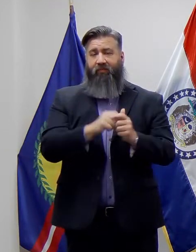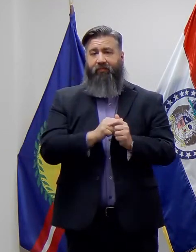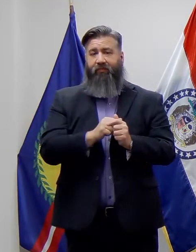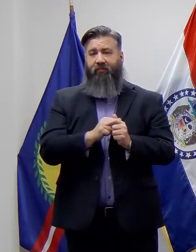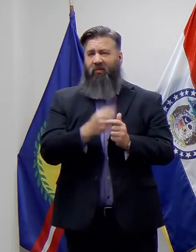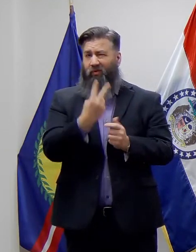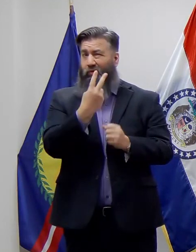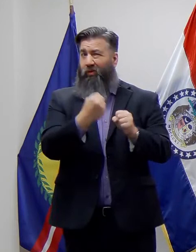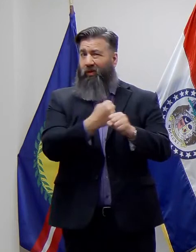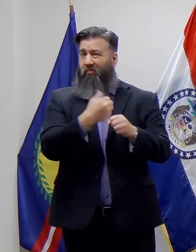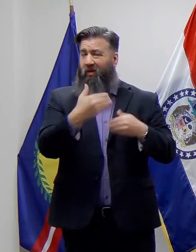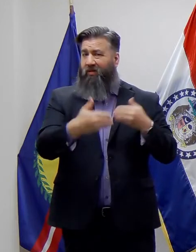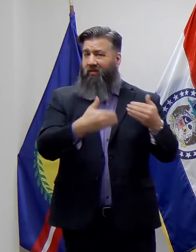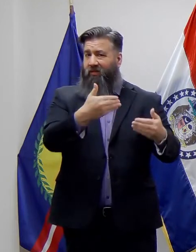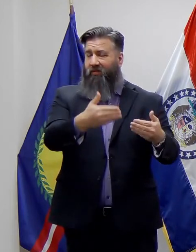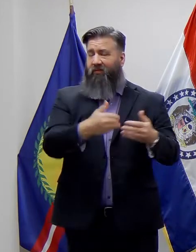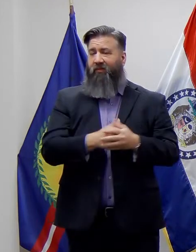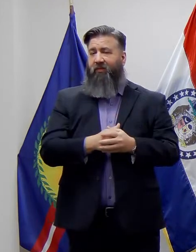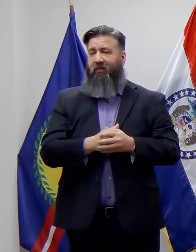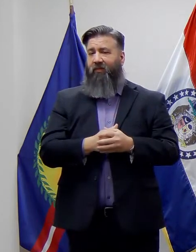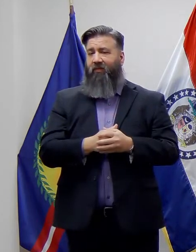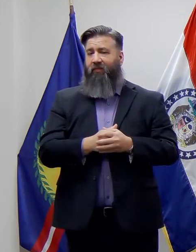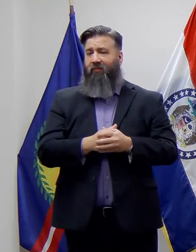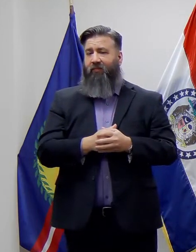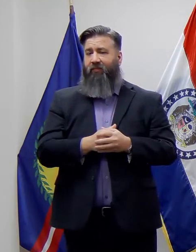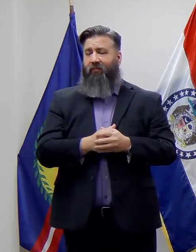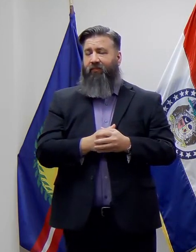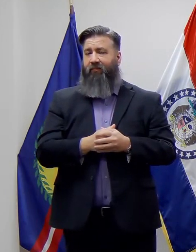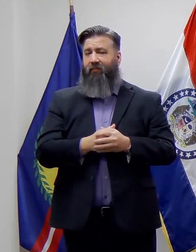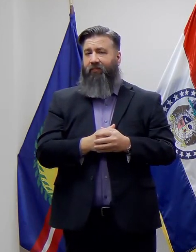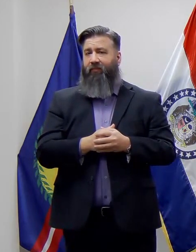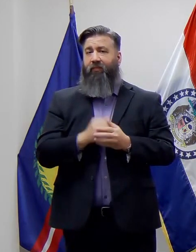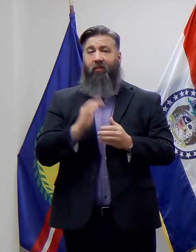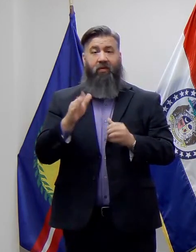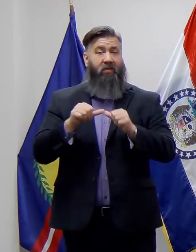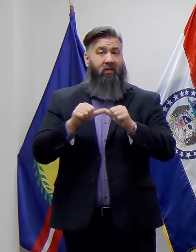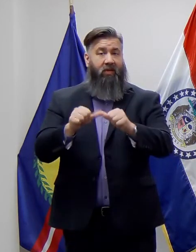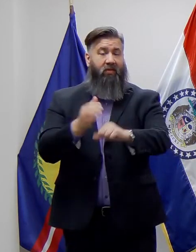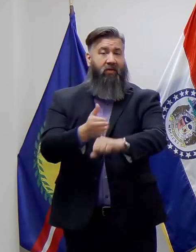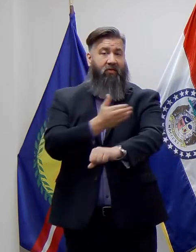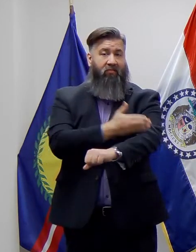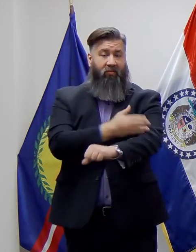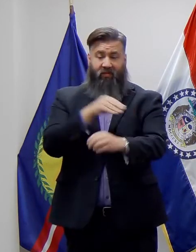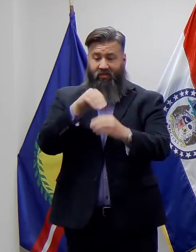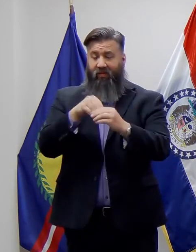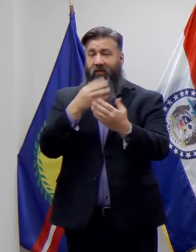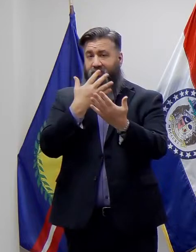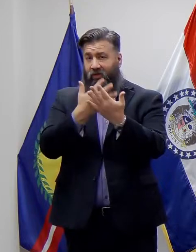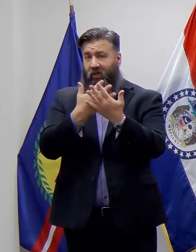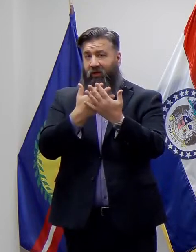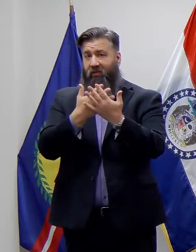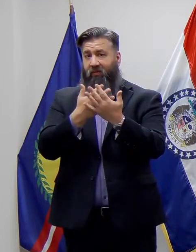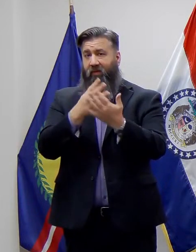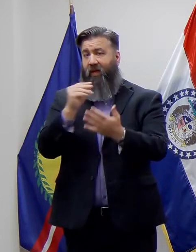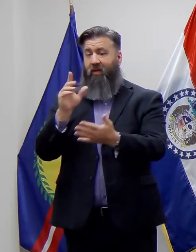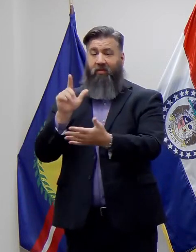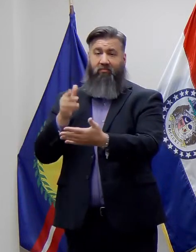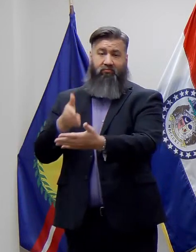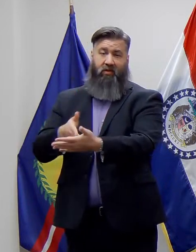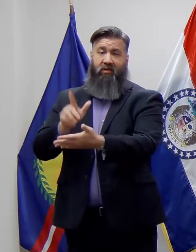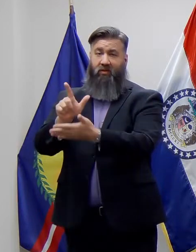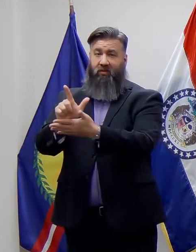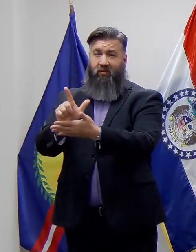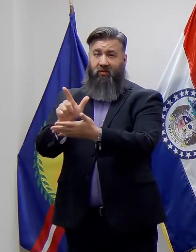year to begin implementing the changes. There's continuous improvement going on in the jail, and the prosecuting attorney has been very busy